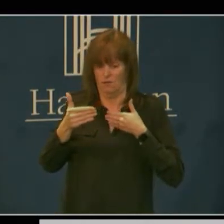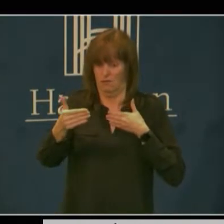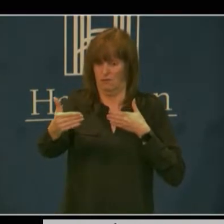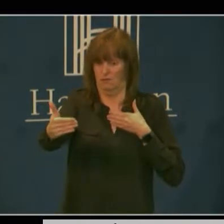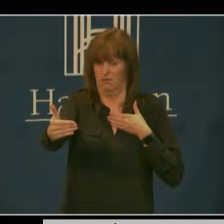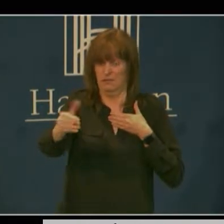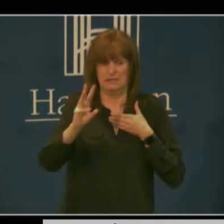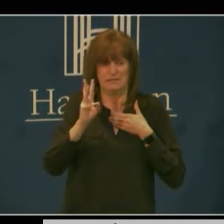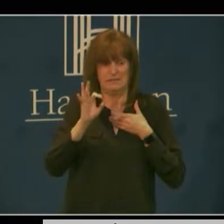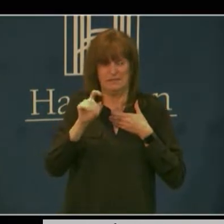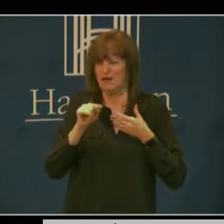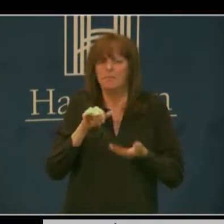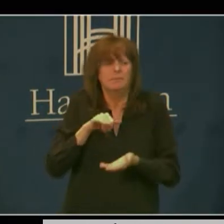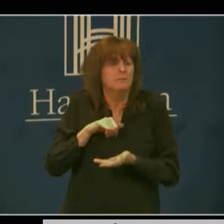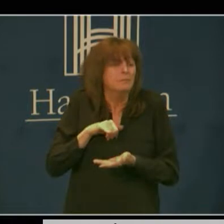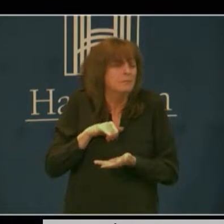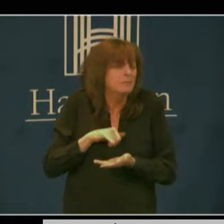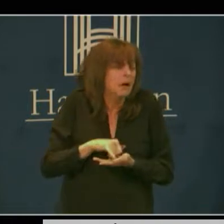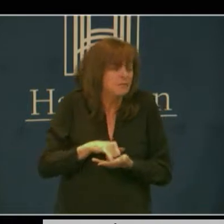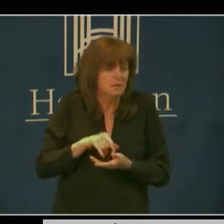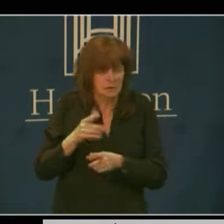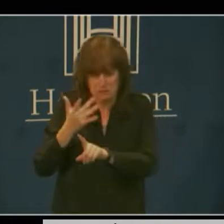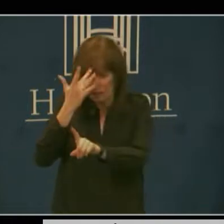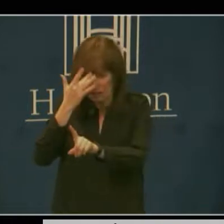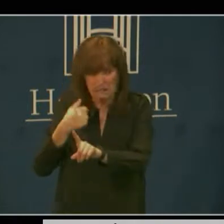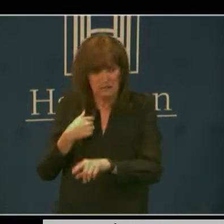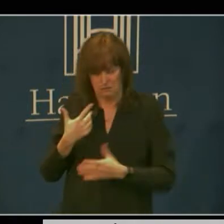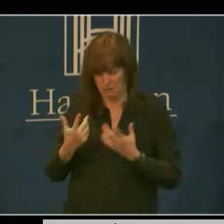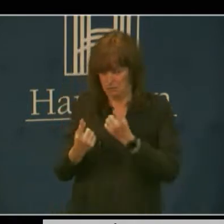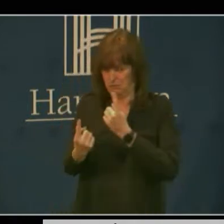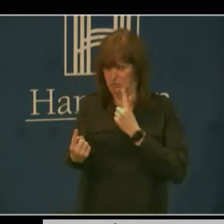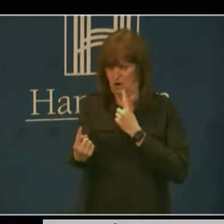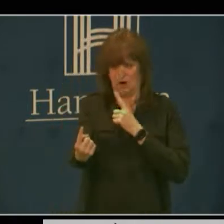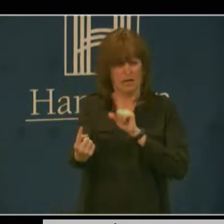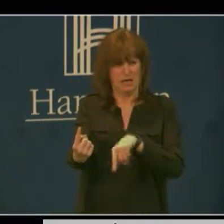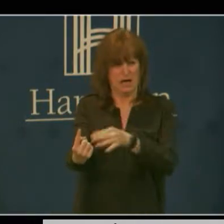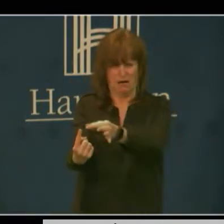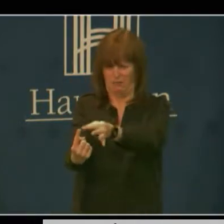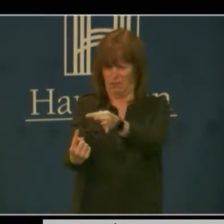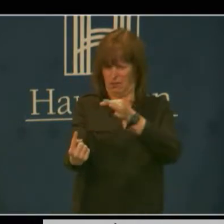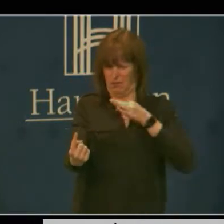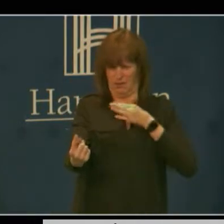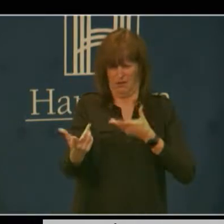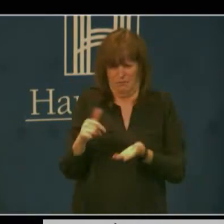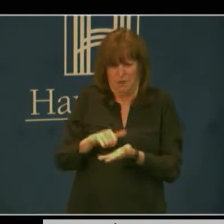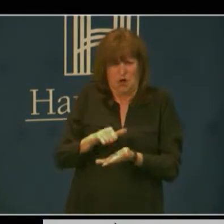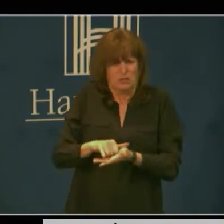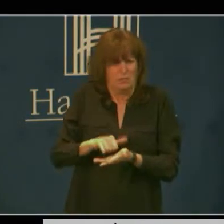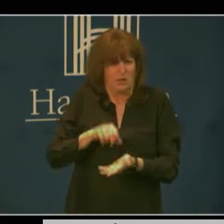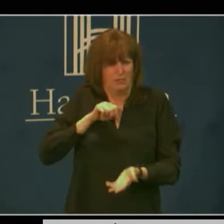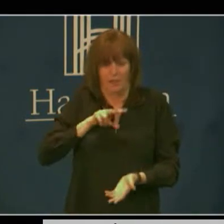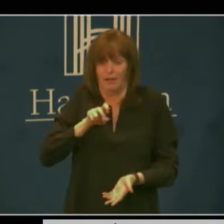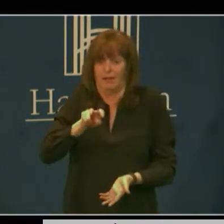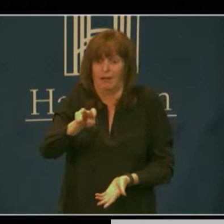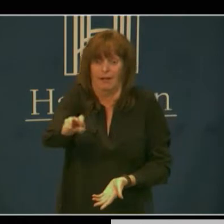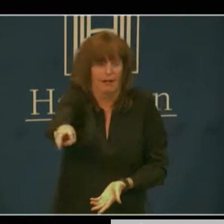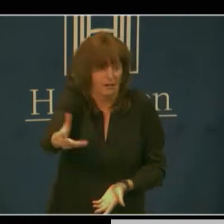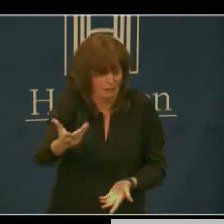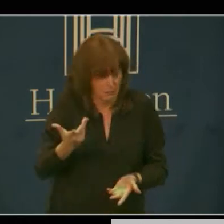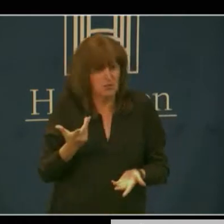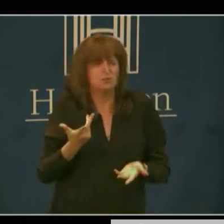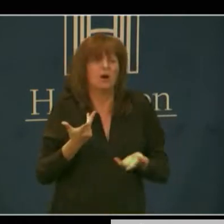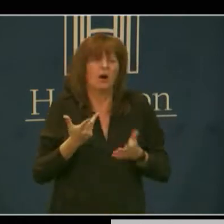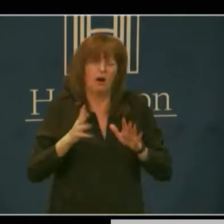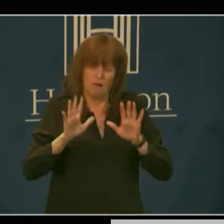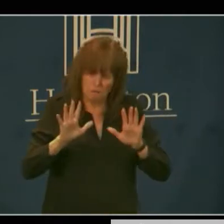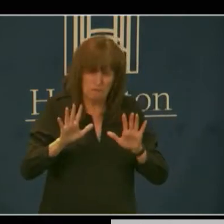infected, you're not going to get infected. The virus can't get that far, and that's what our strategy here. Because really, the main goal,